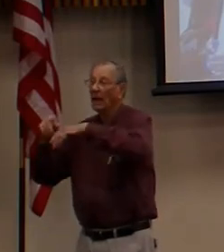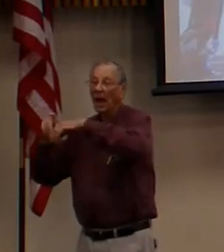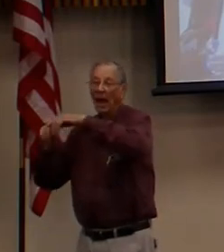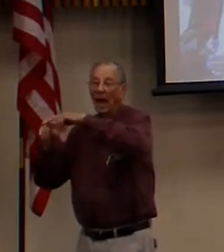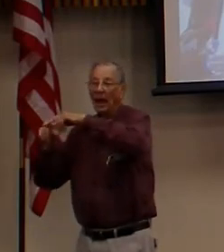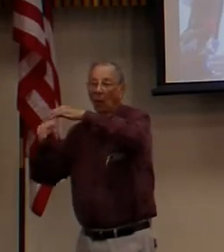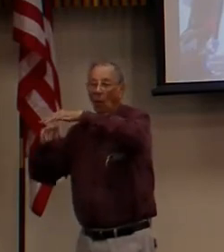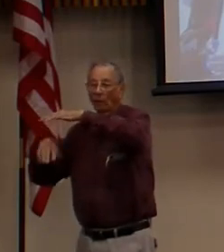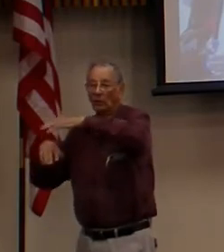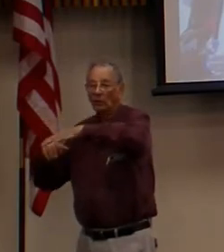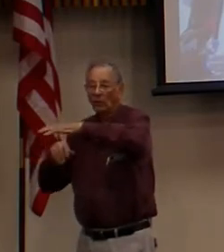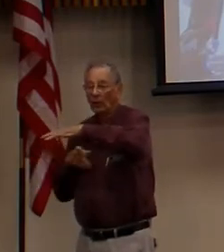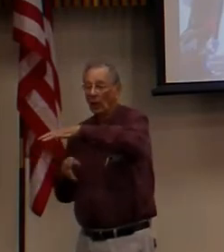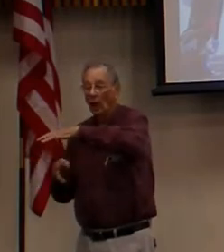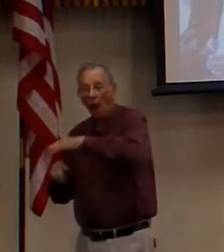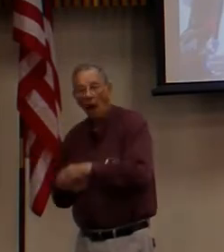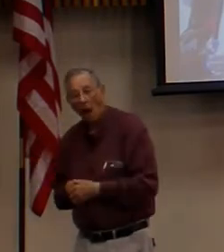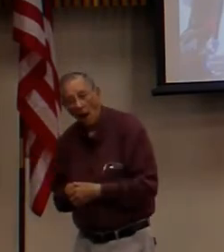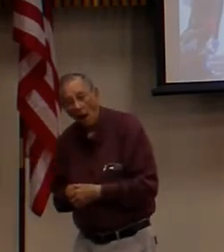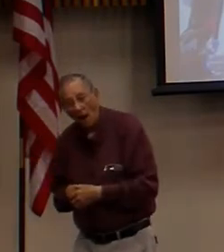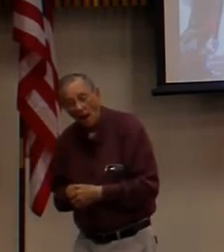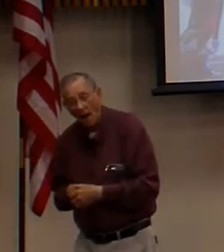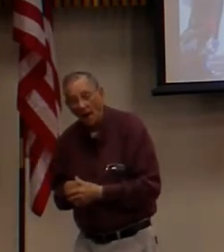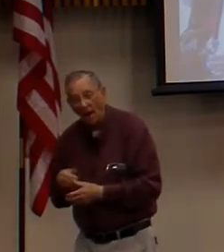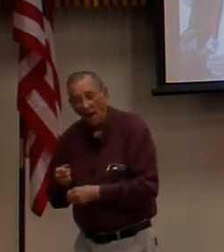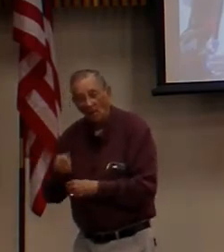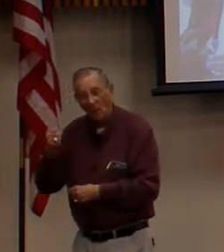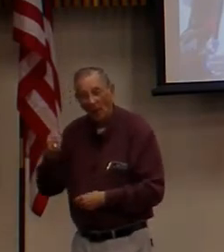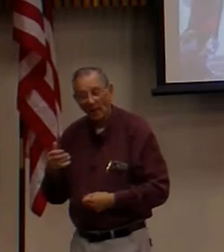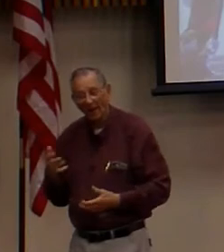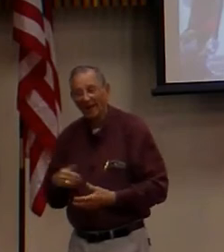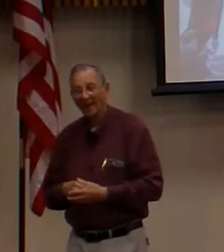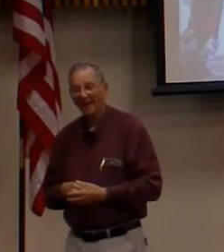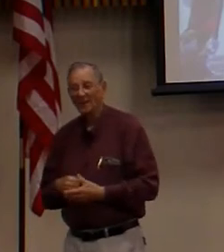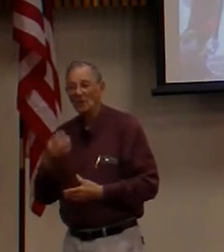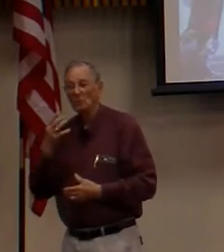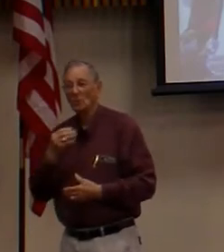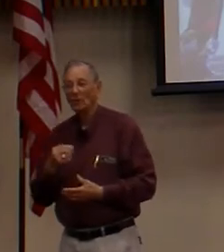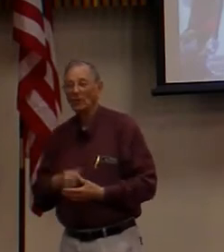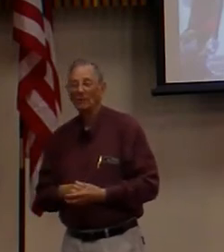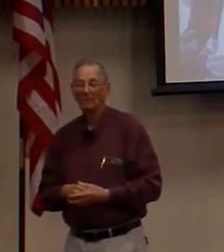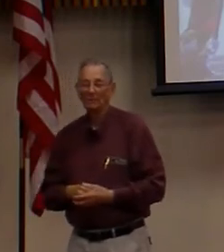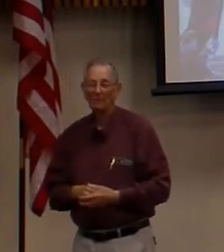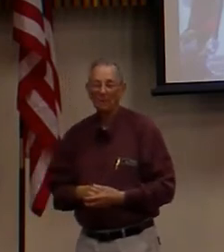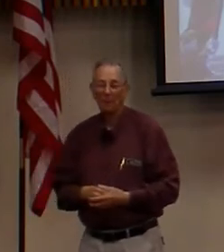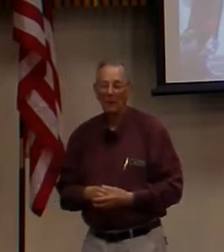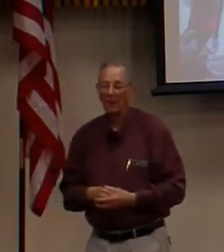know, over the street, and it was beautiful. So,